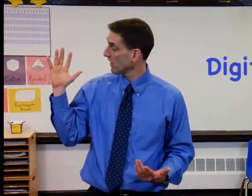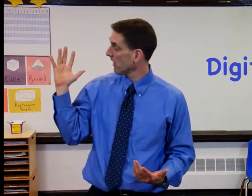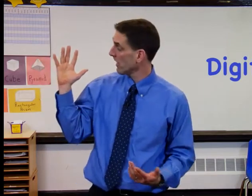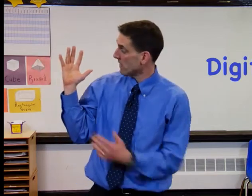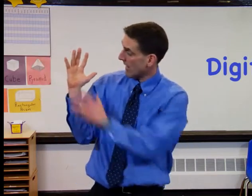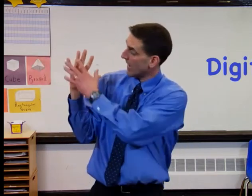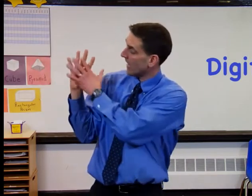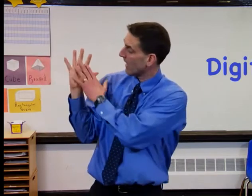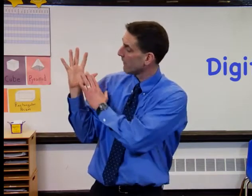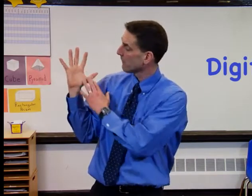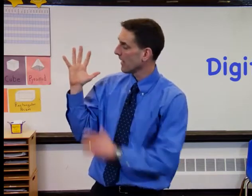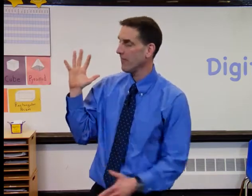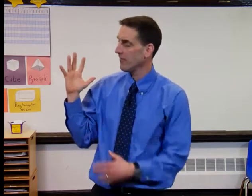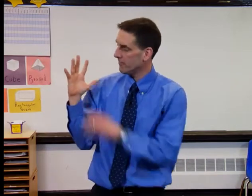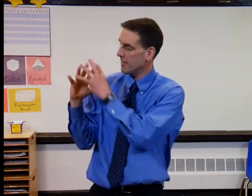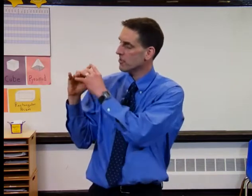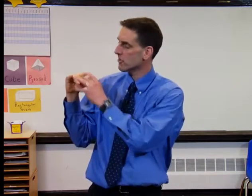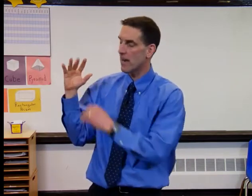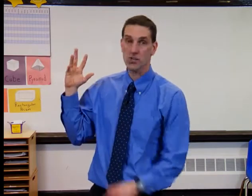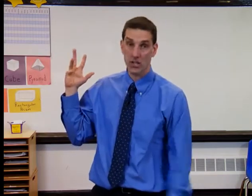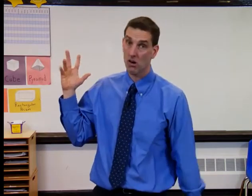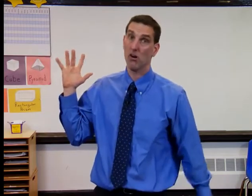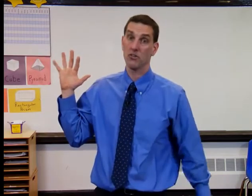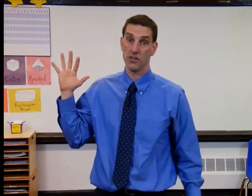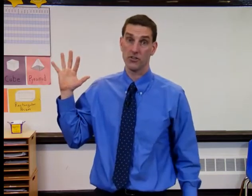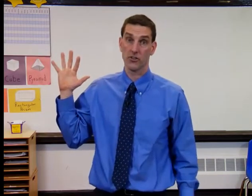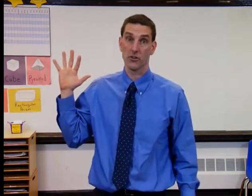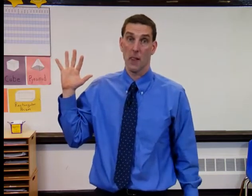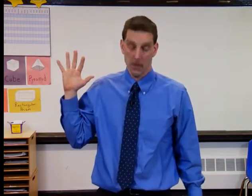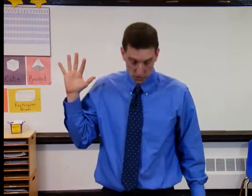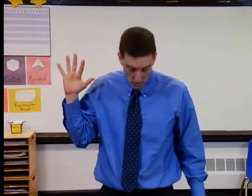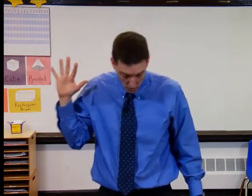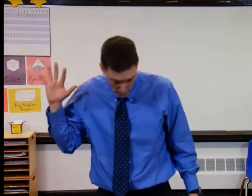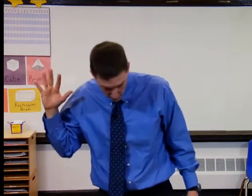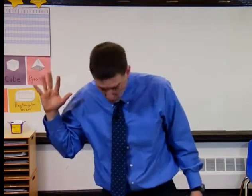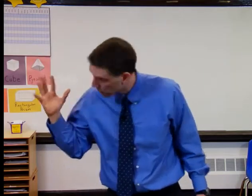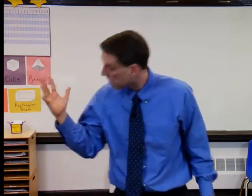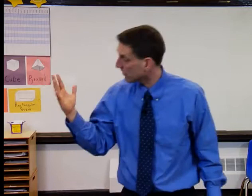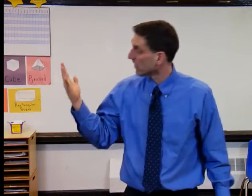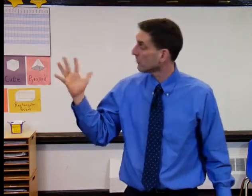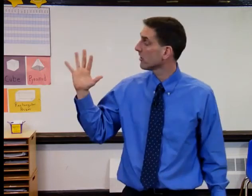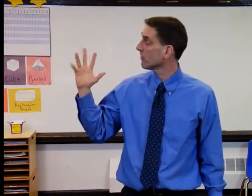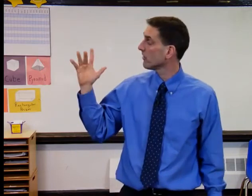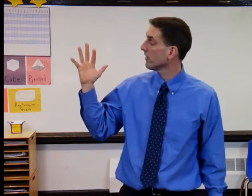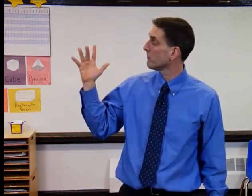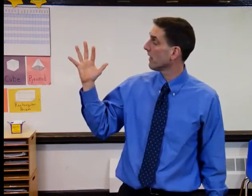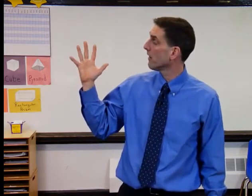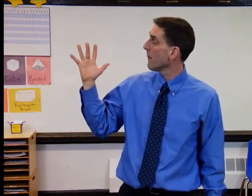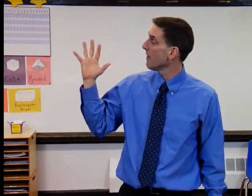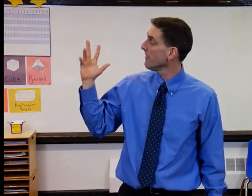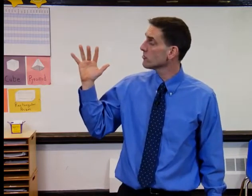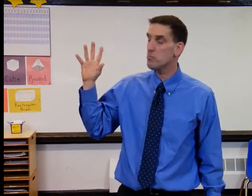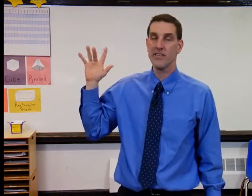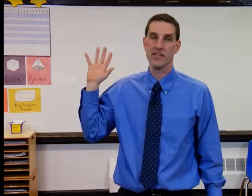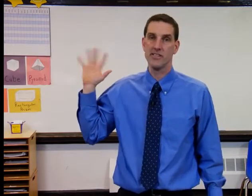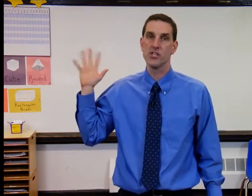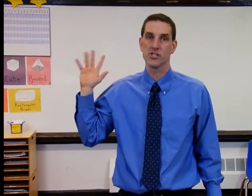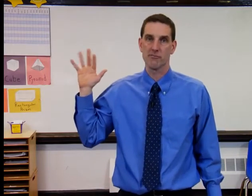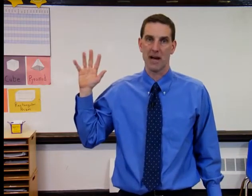I have my hand, and the fingers are actually called digits. So I'll move over a little so you can see this better. These would be the digits of my hand.